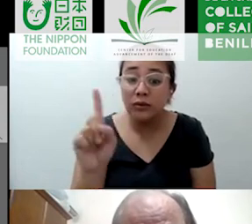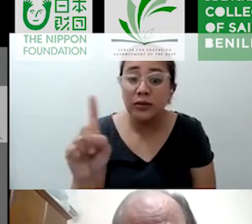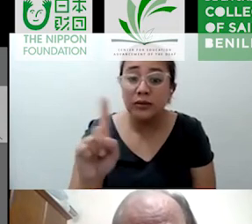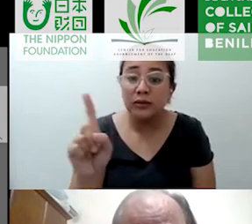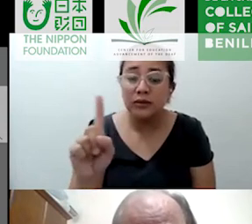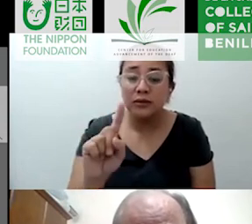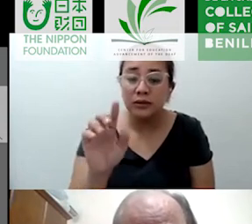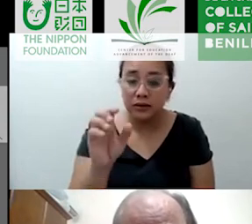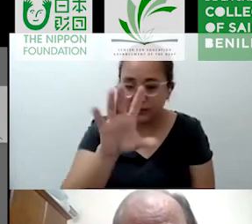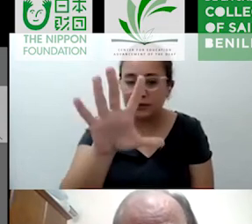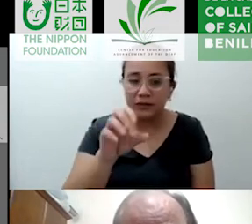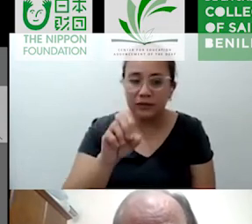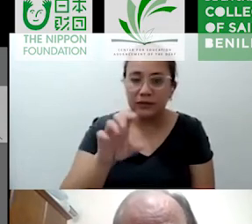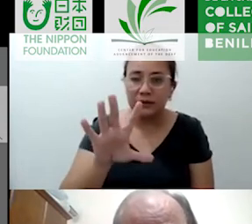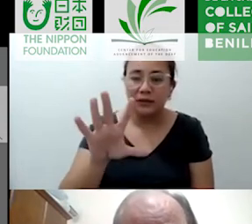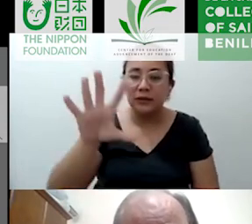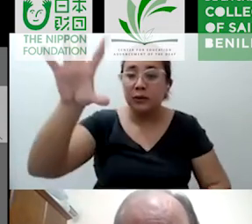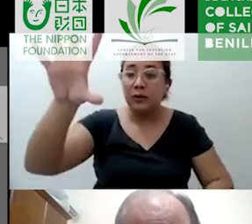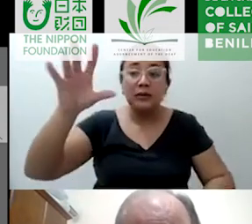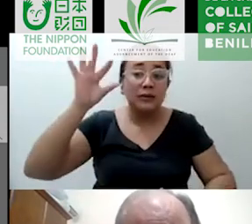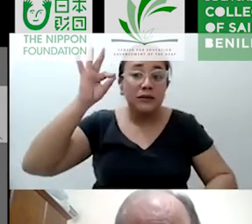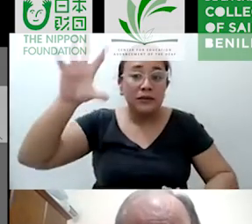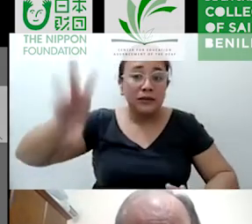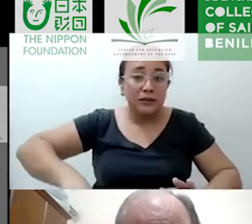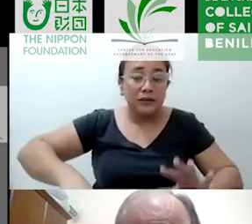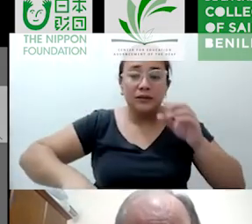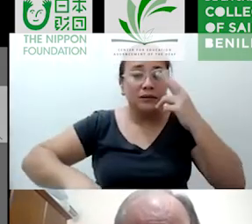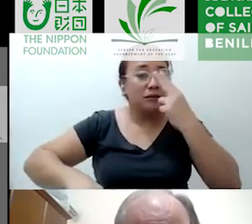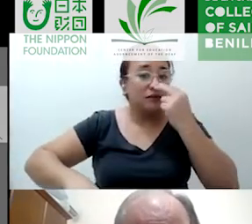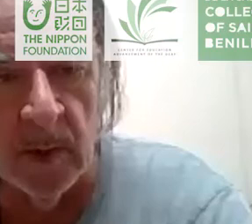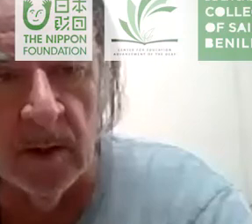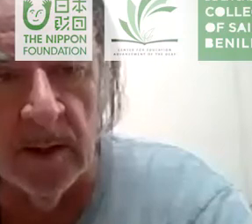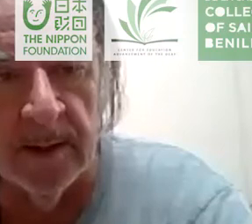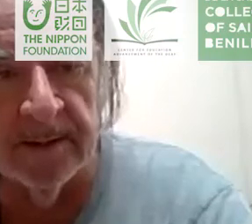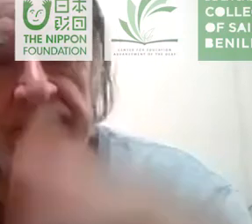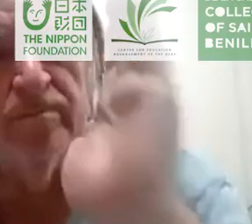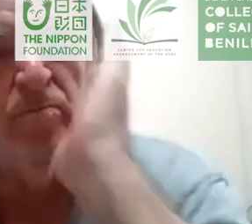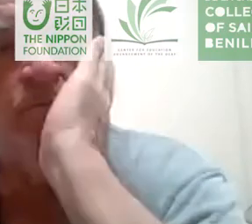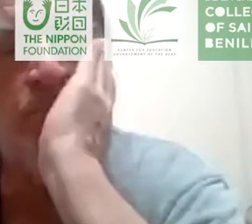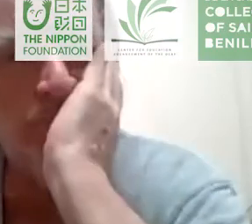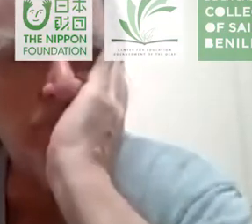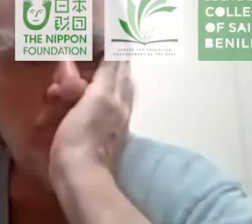Put it back, Jasmine, put it down and let me see what Nat had again.